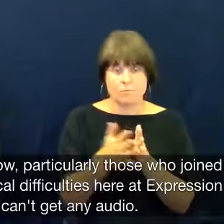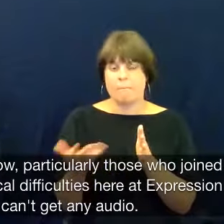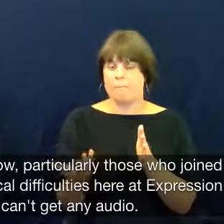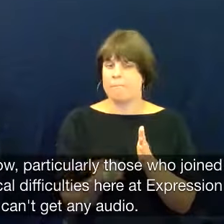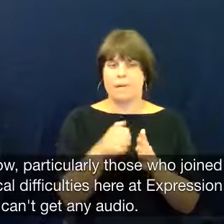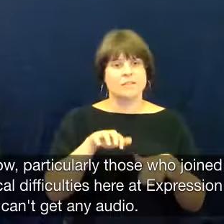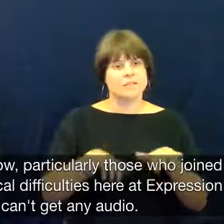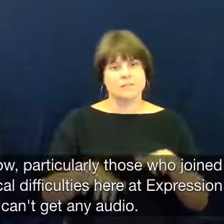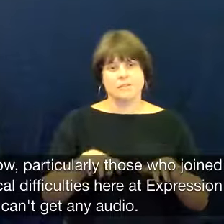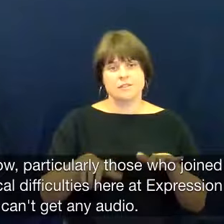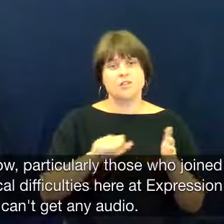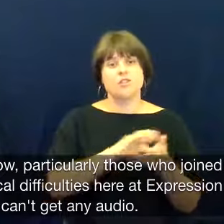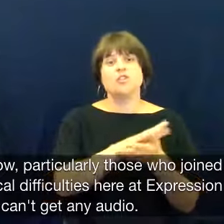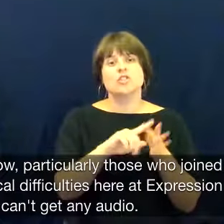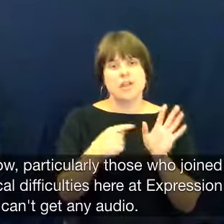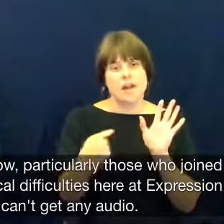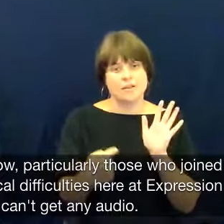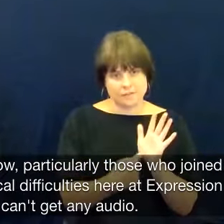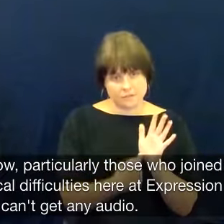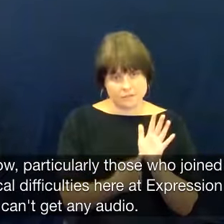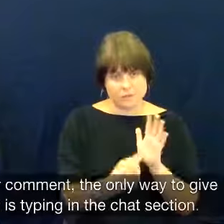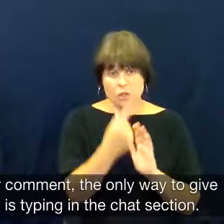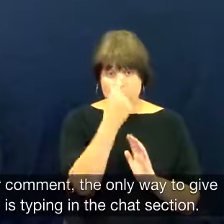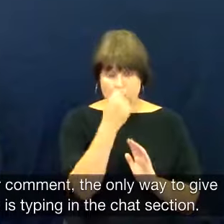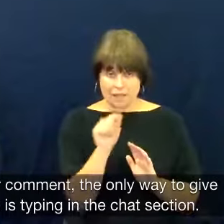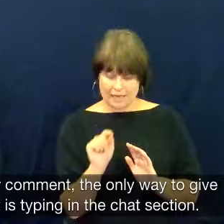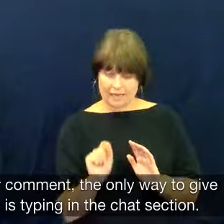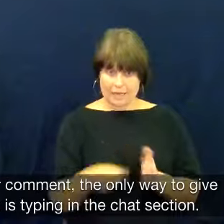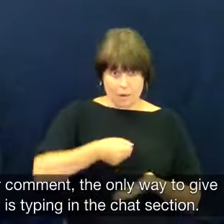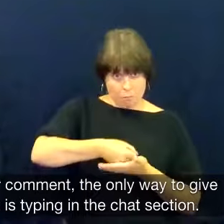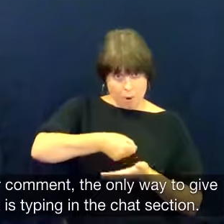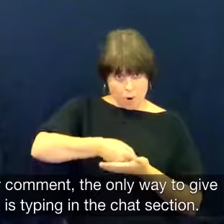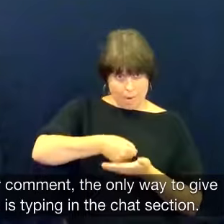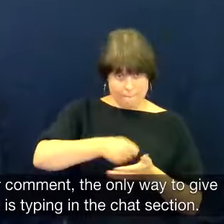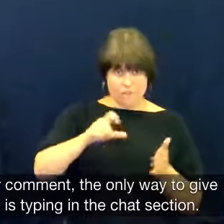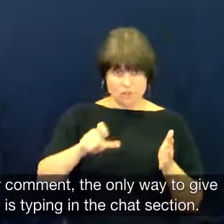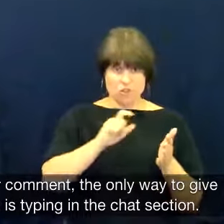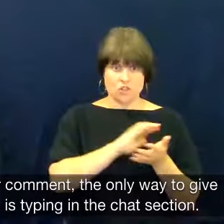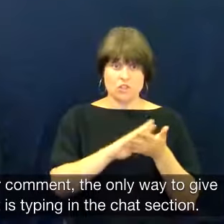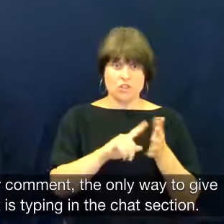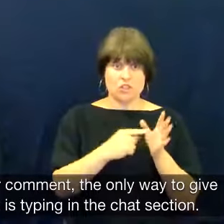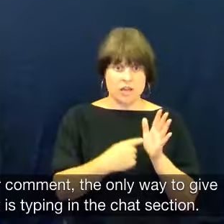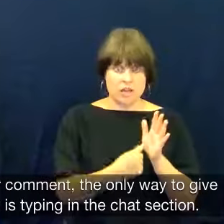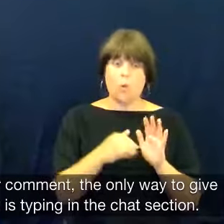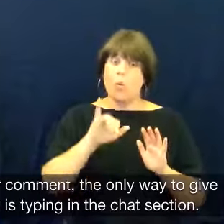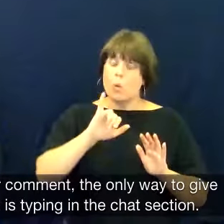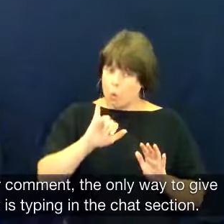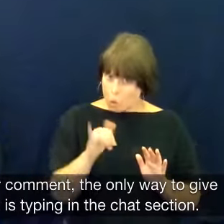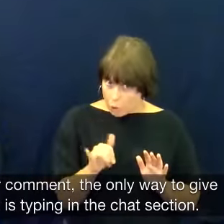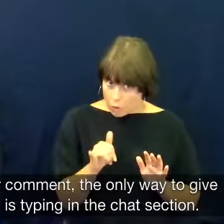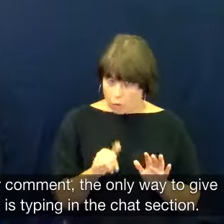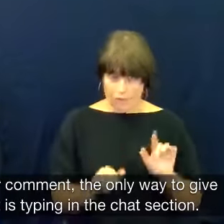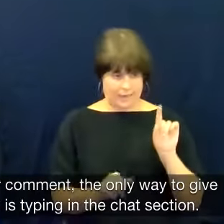the chat section. So you can either click on the chat at the bottom or press Alt-H on